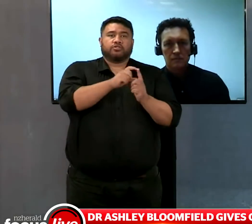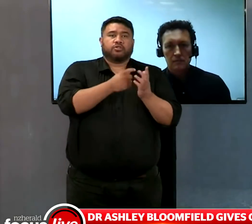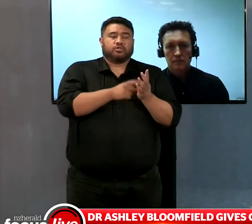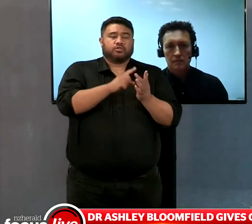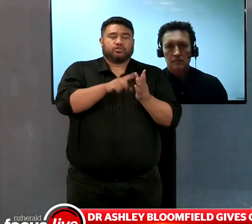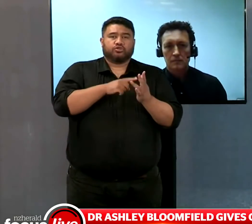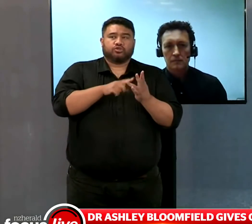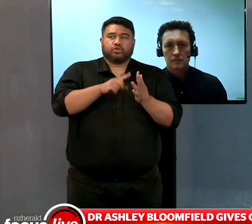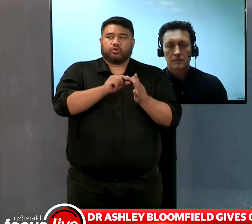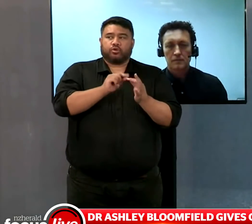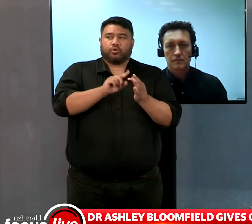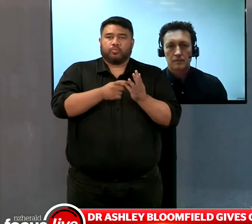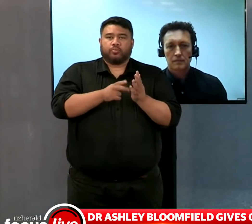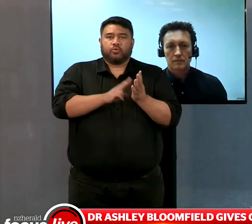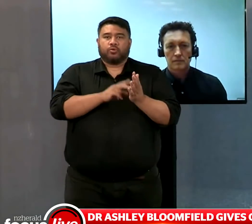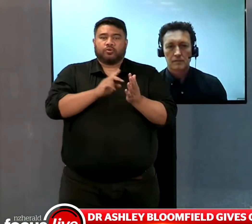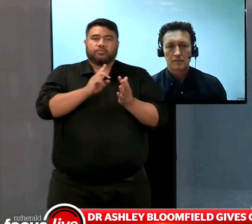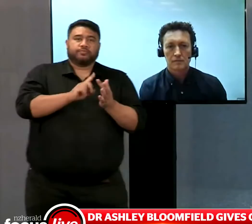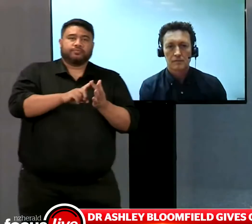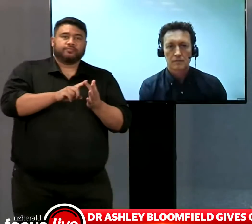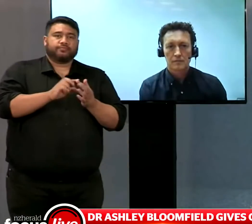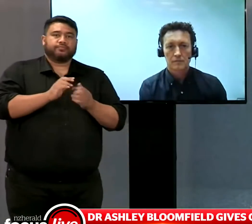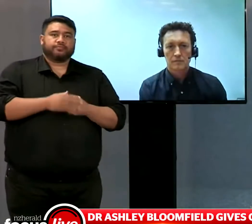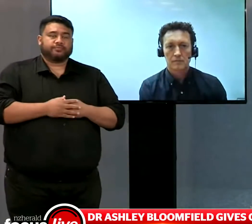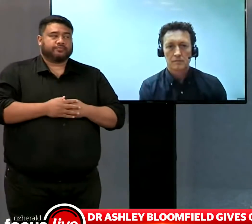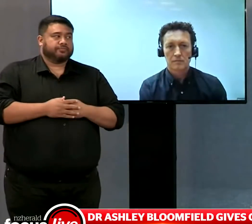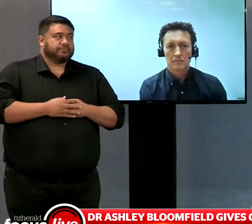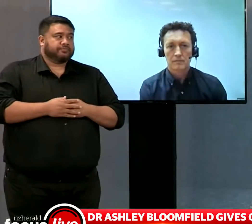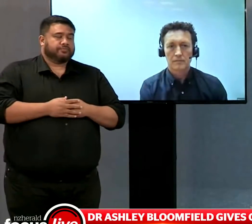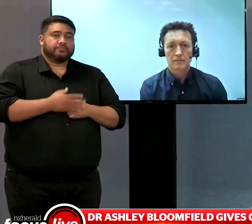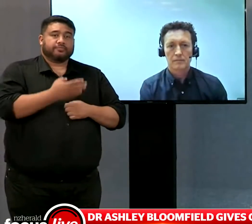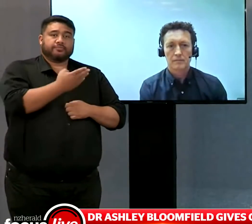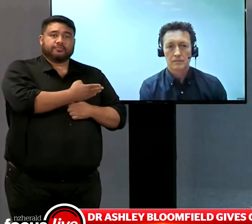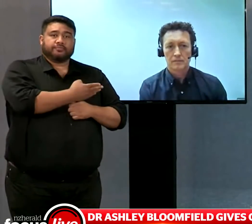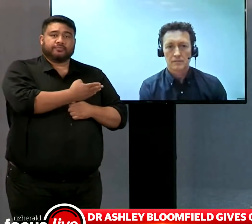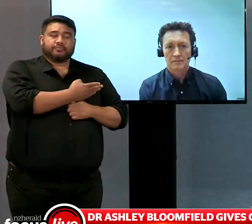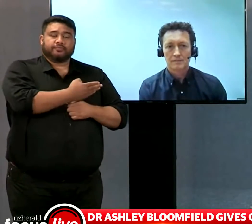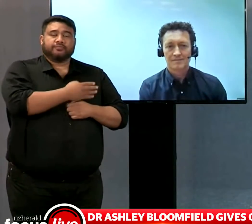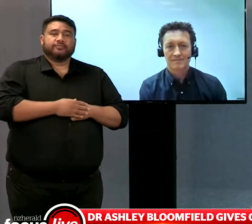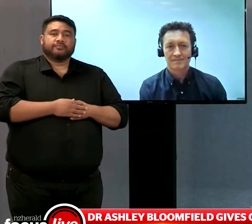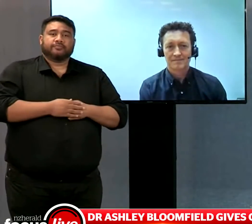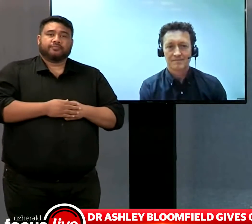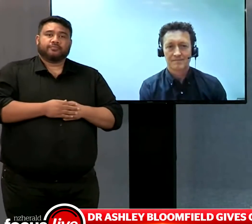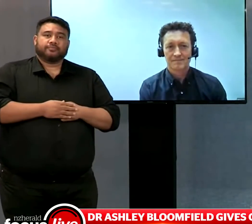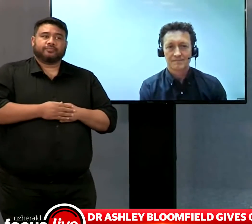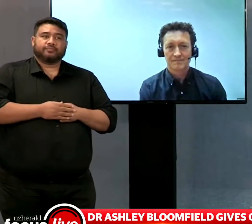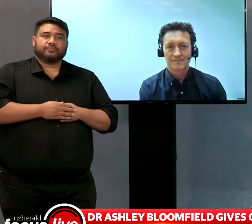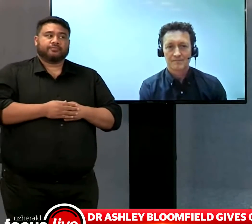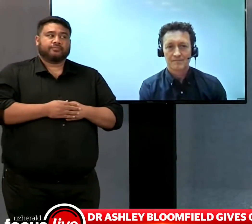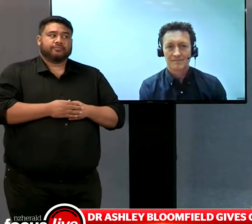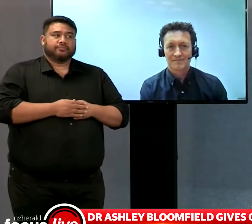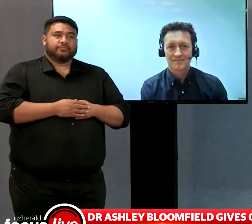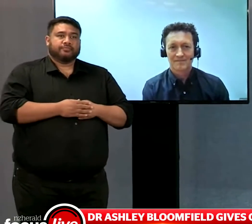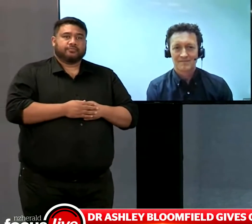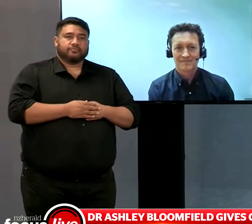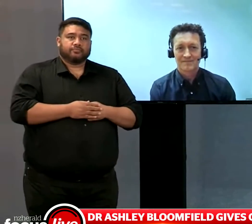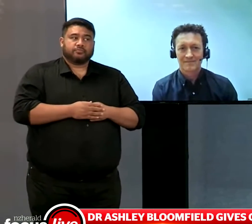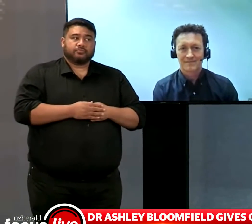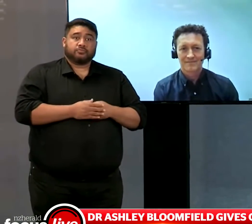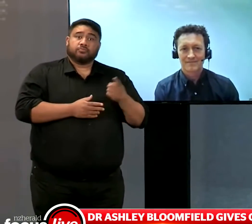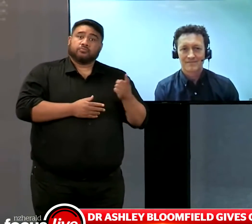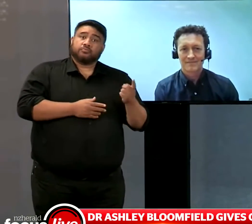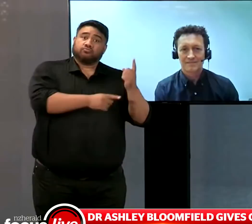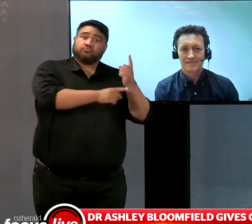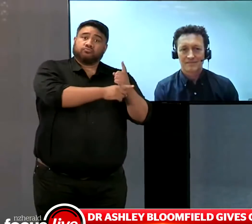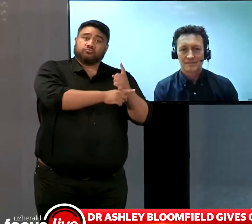the primary care aspect of our health system response to Omicron. Joe is there on the screen. He's going to not be there while I'm talking because